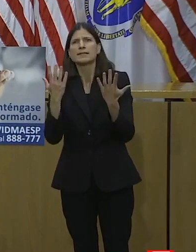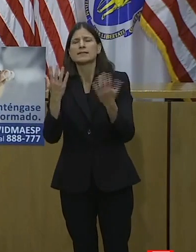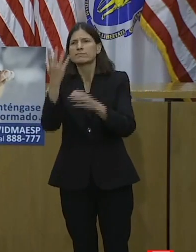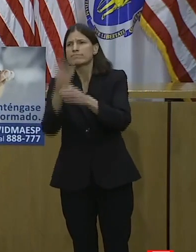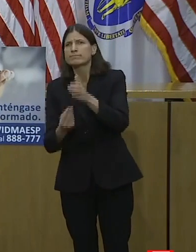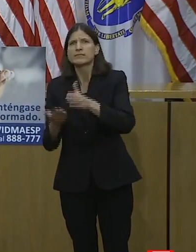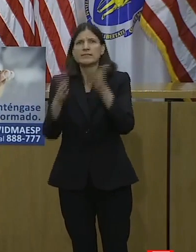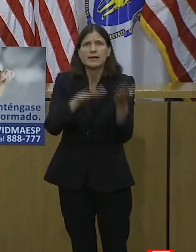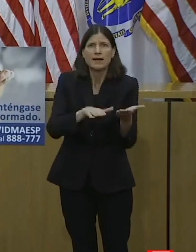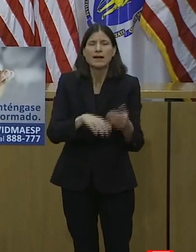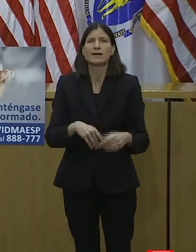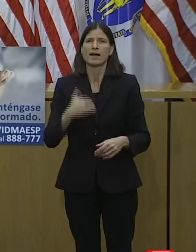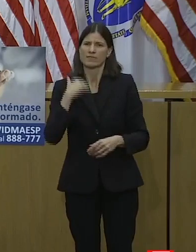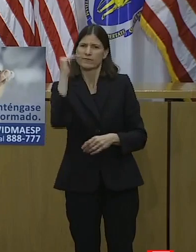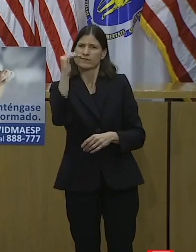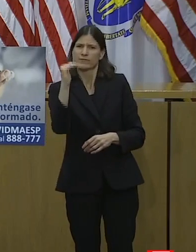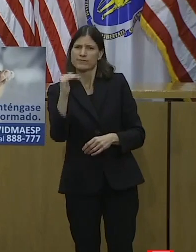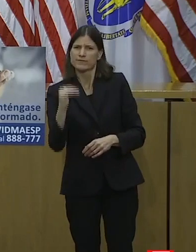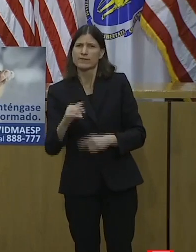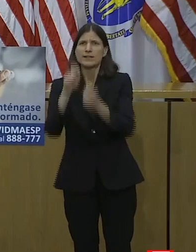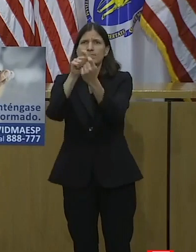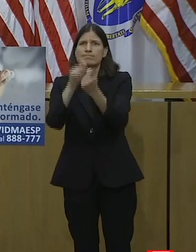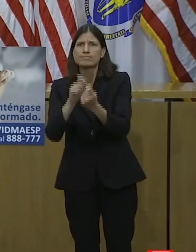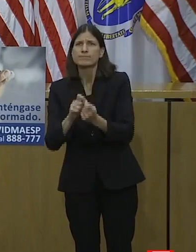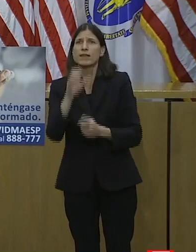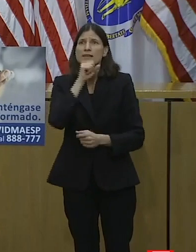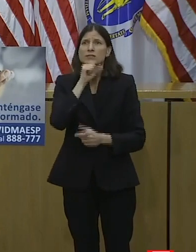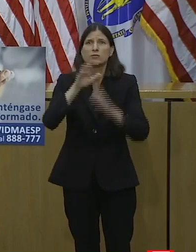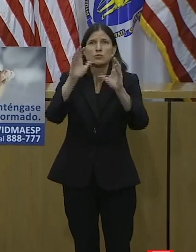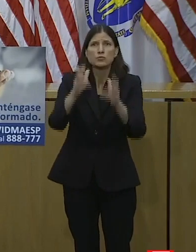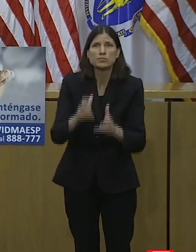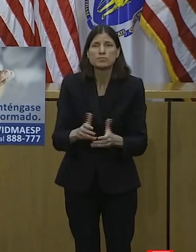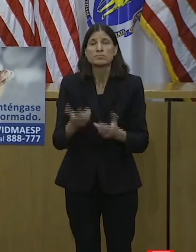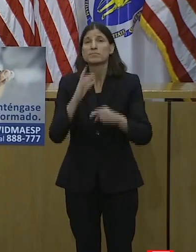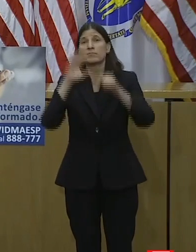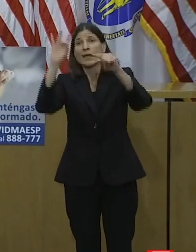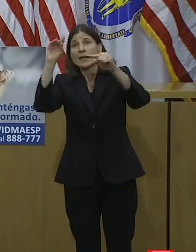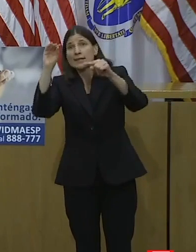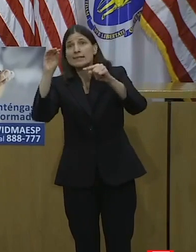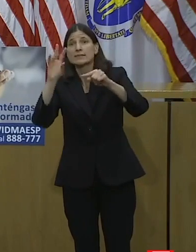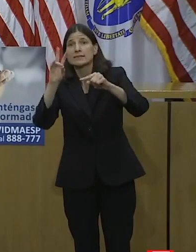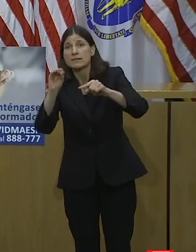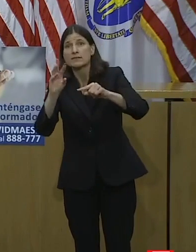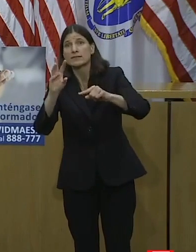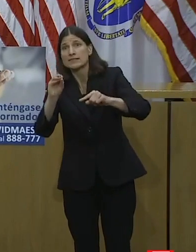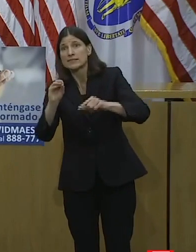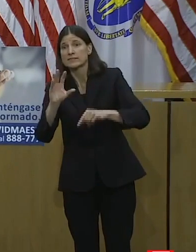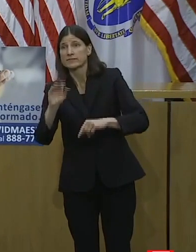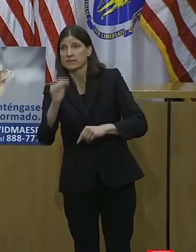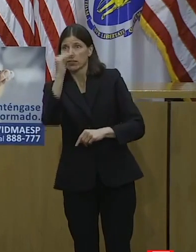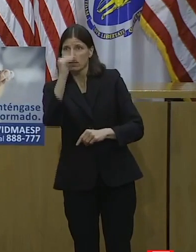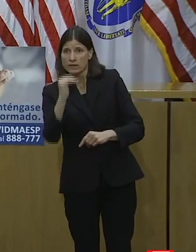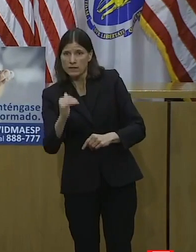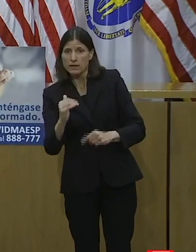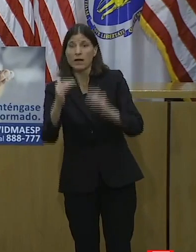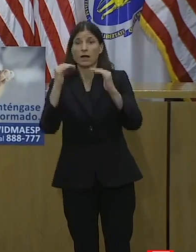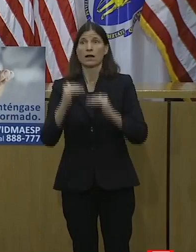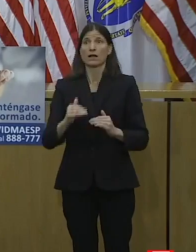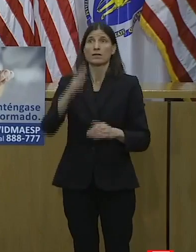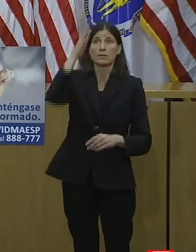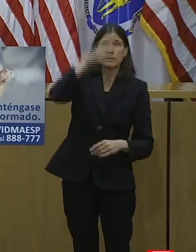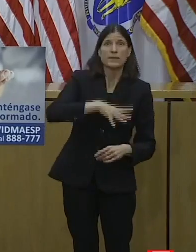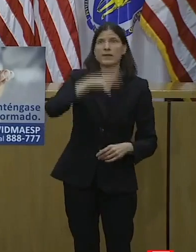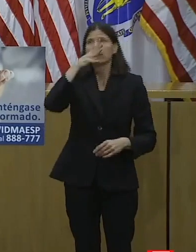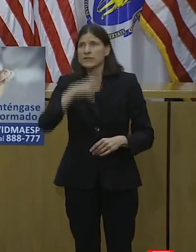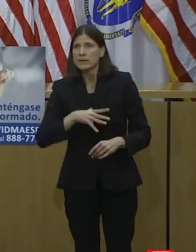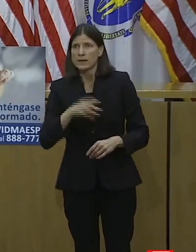by type of facility, of entity, and by region of the state, so the public knows where the state supplies are going.